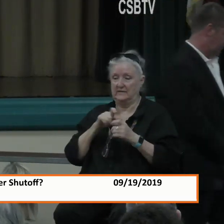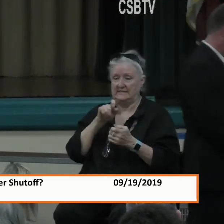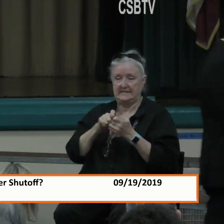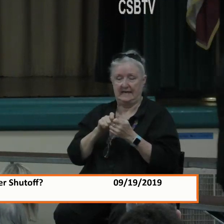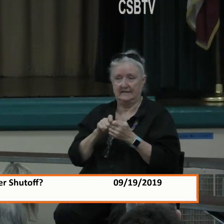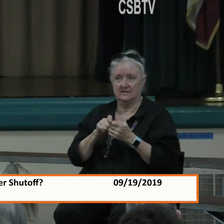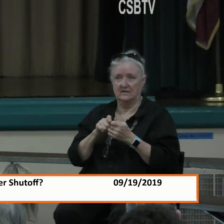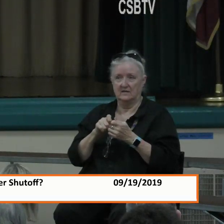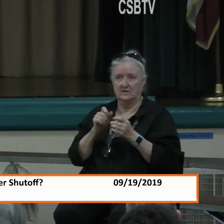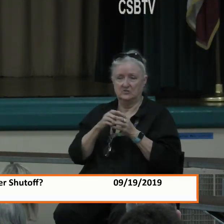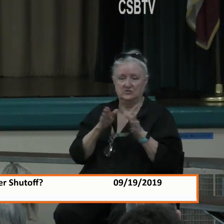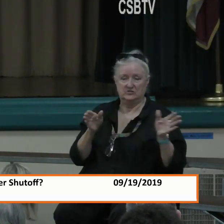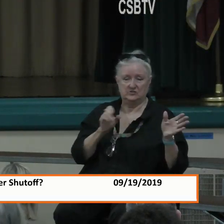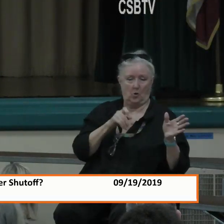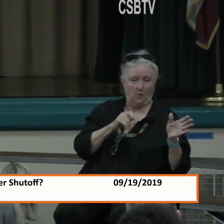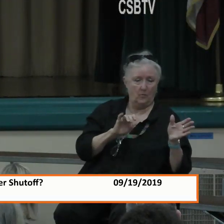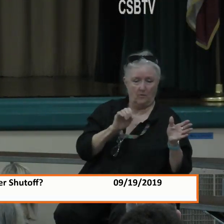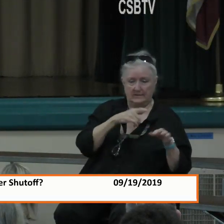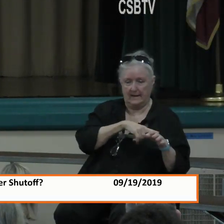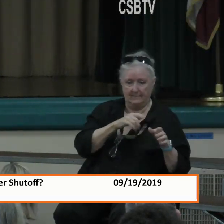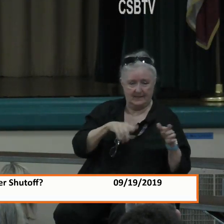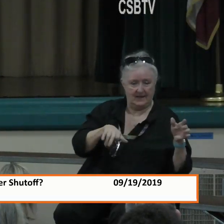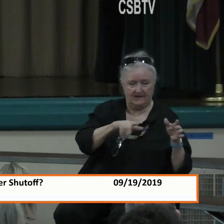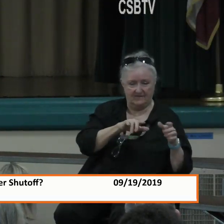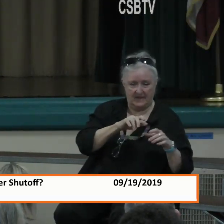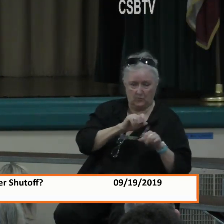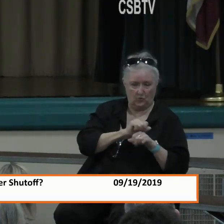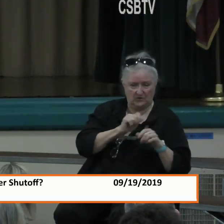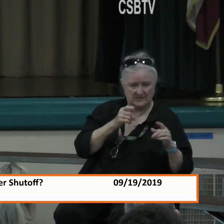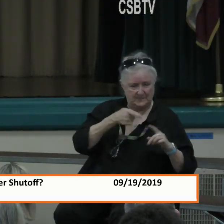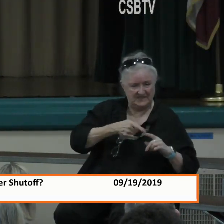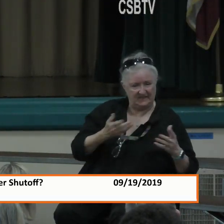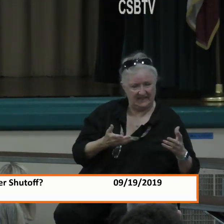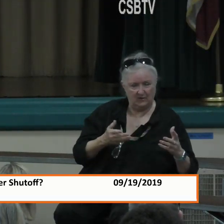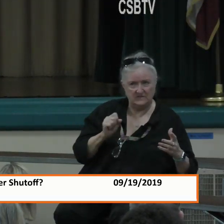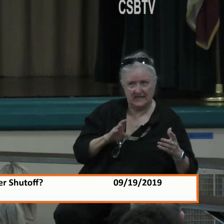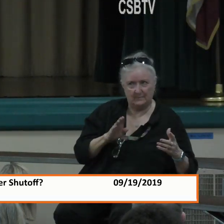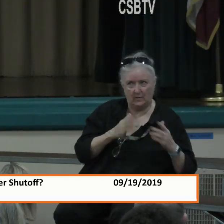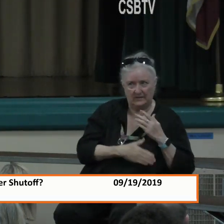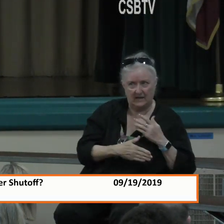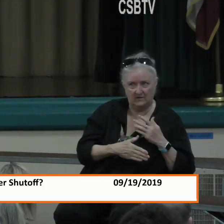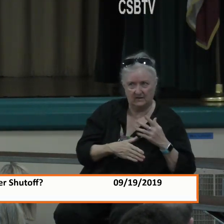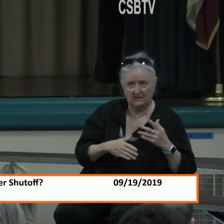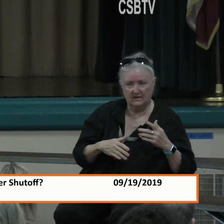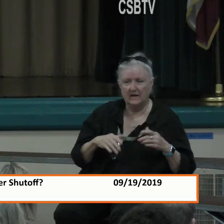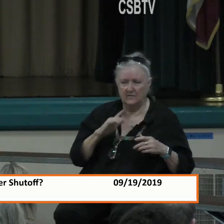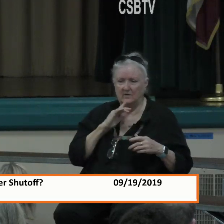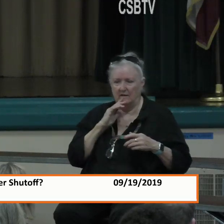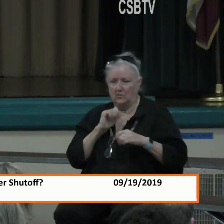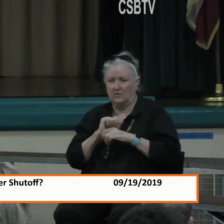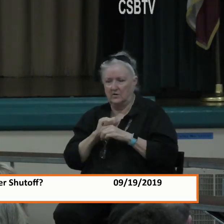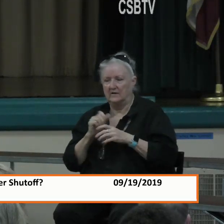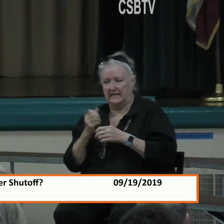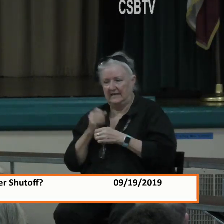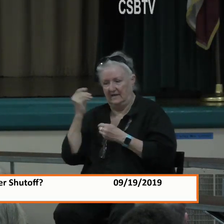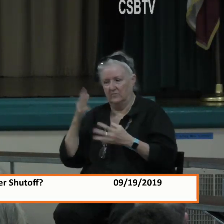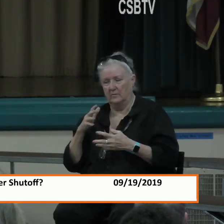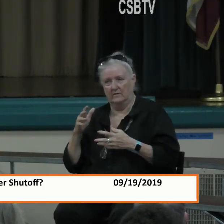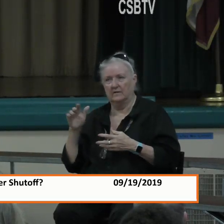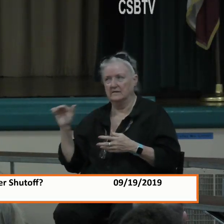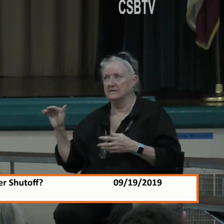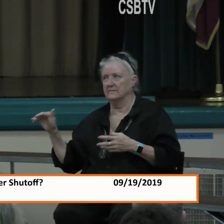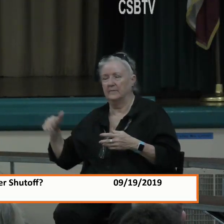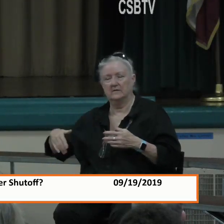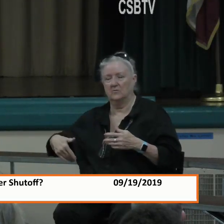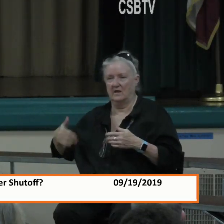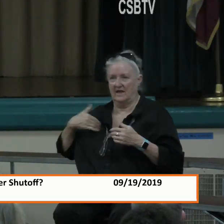exact scope or timeline of that work specifically here in Santa Barbara County. I'm actually working on getting that information as we speak, but I